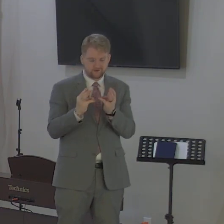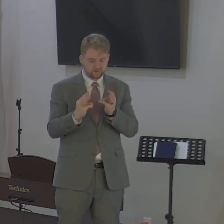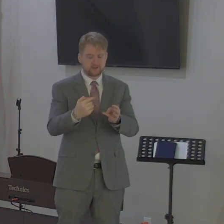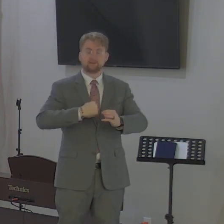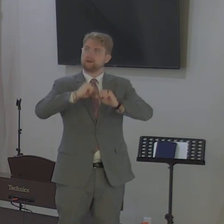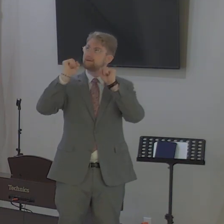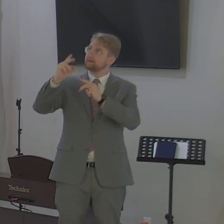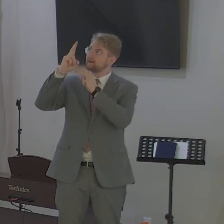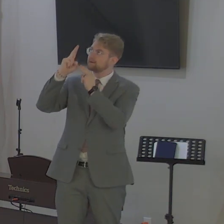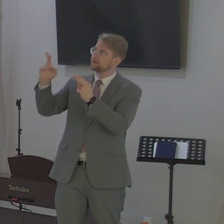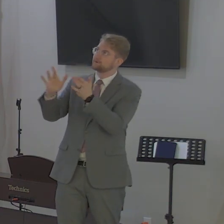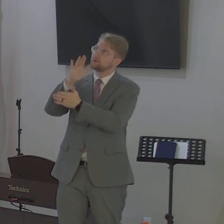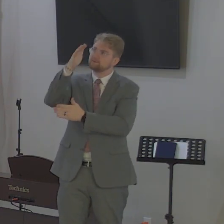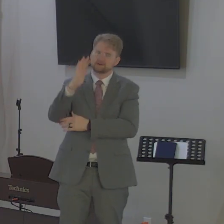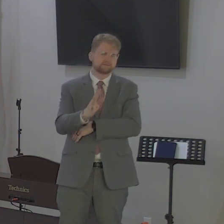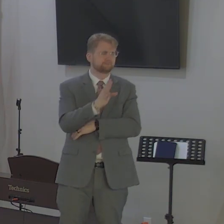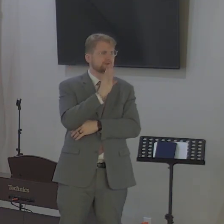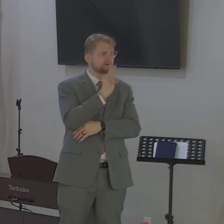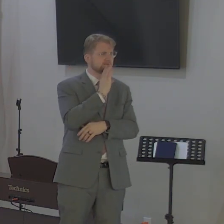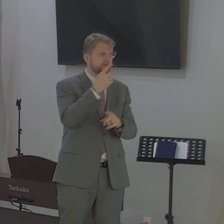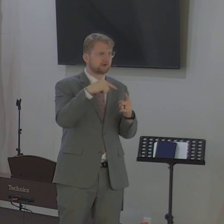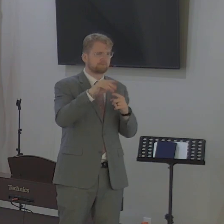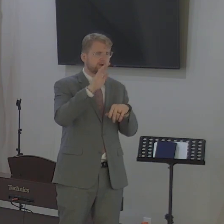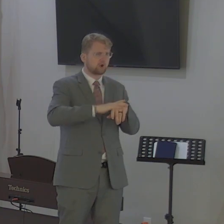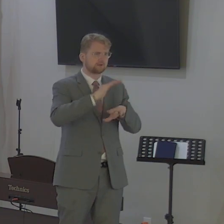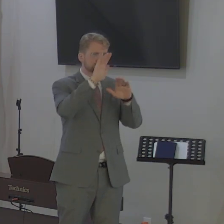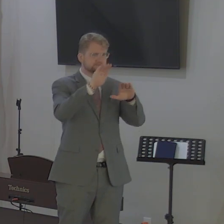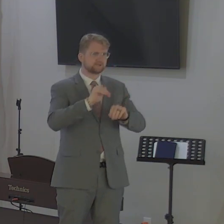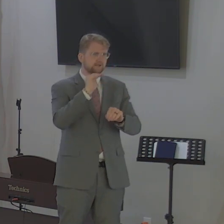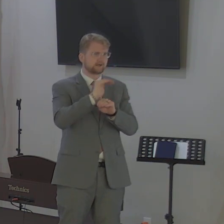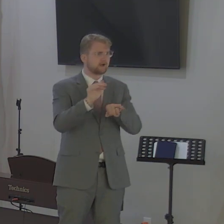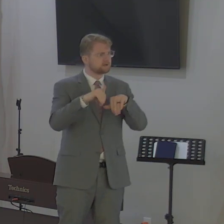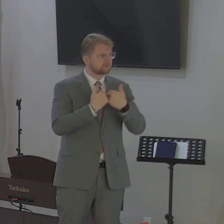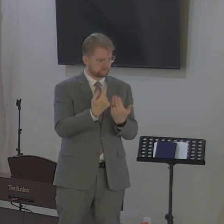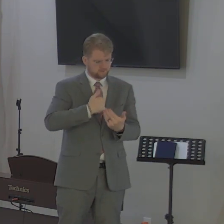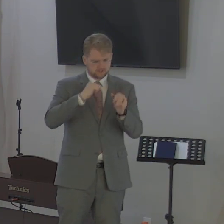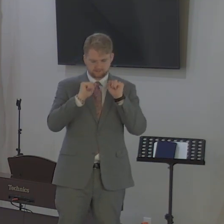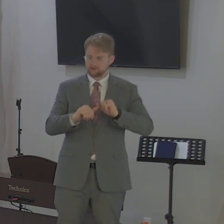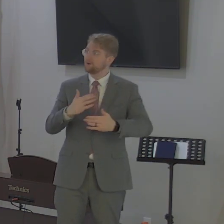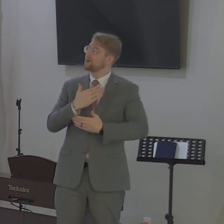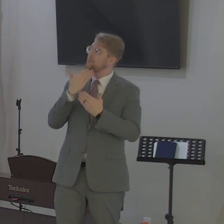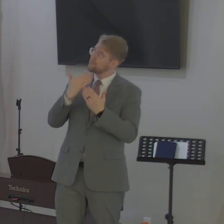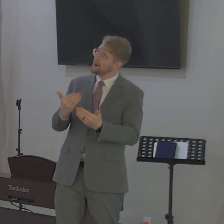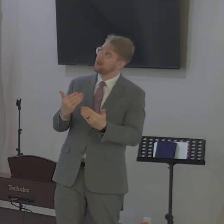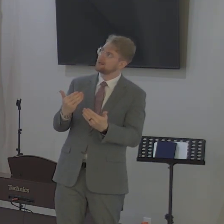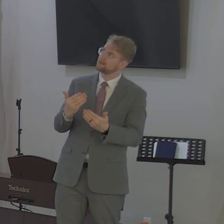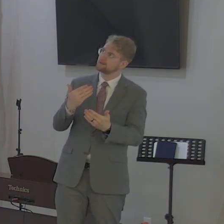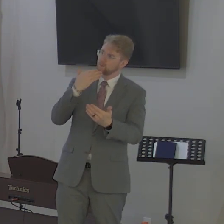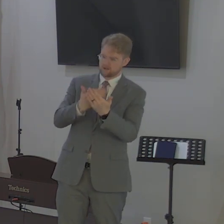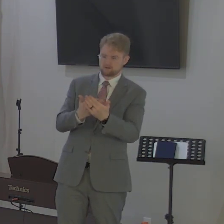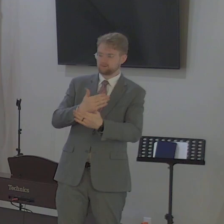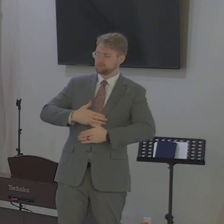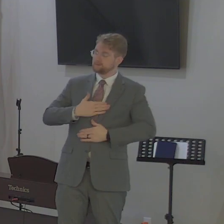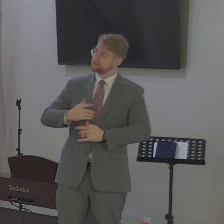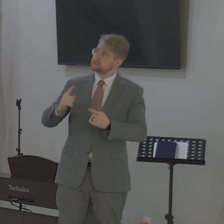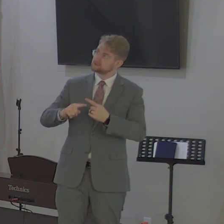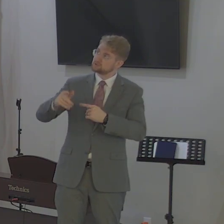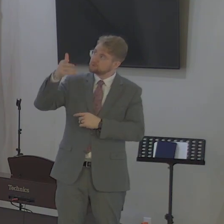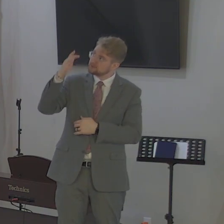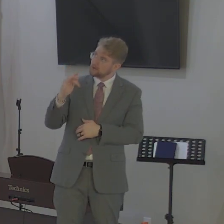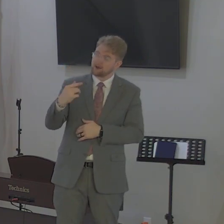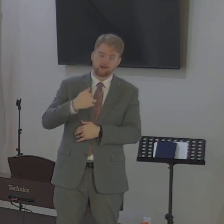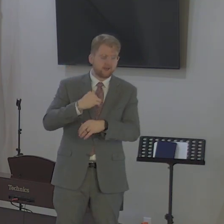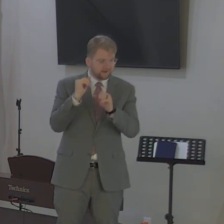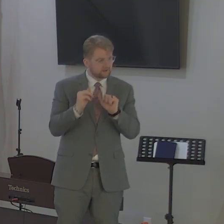glorify God. Talking on Sunday nights, how I can be well-pleasing to God, how I can be involved in the ministry of